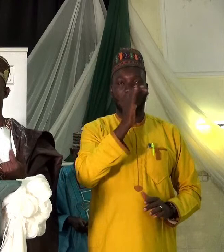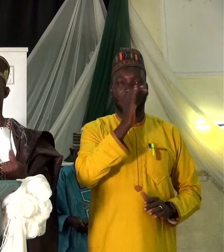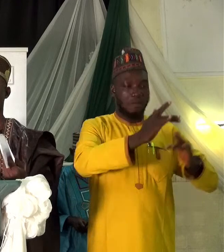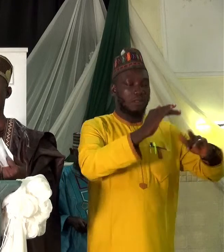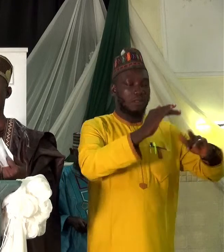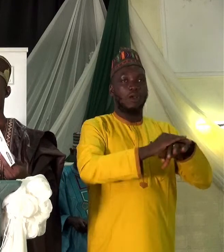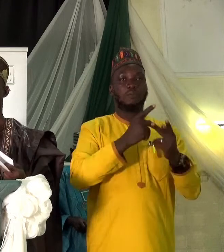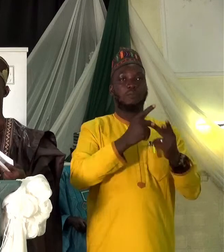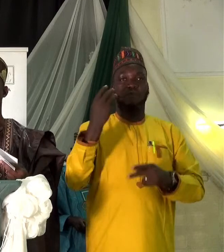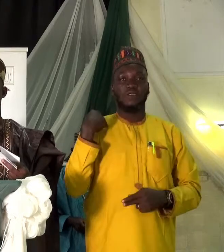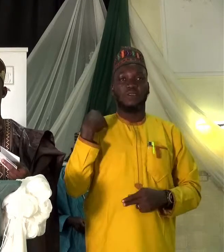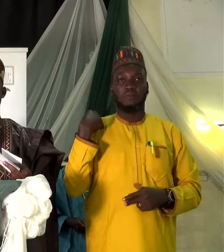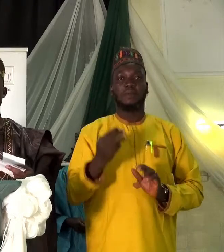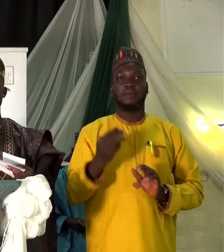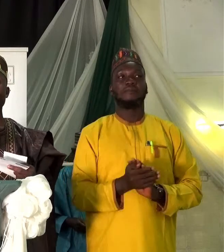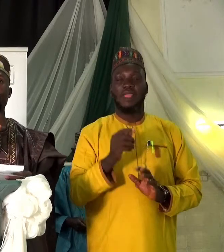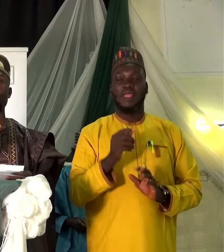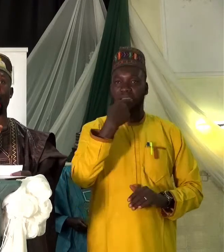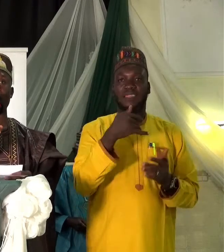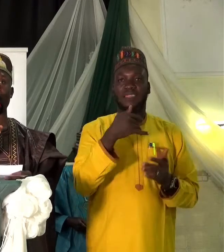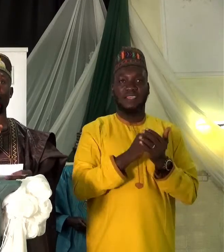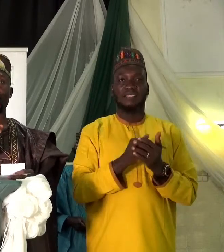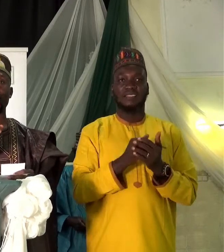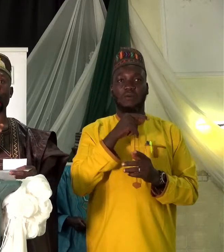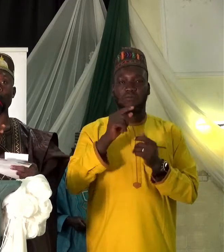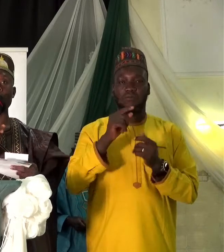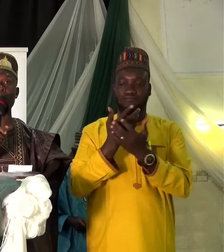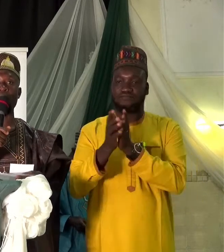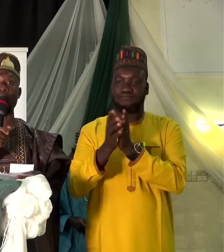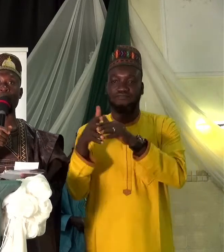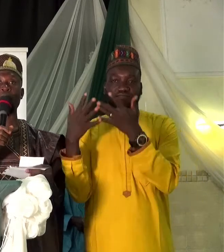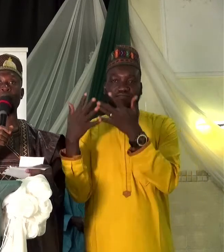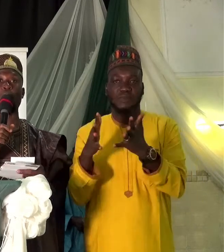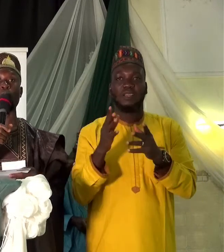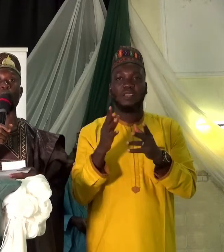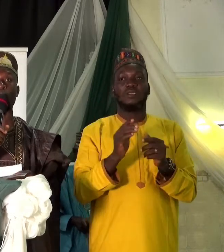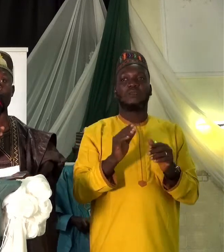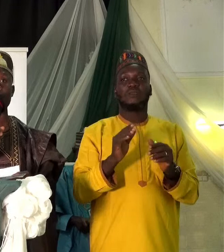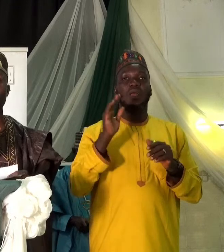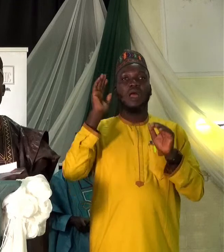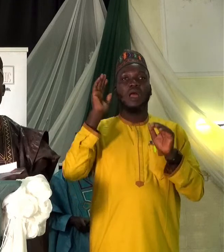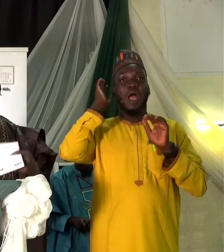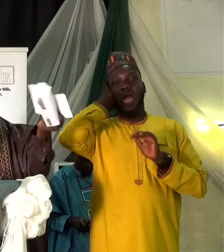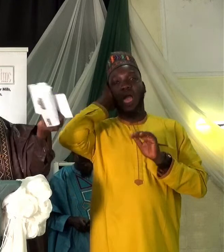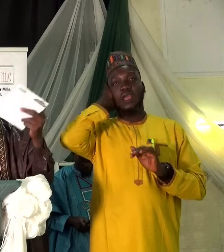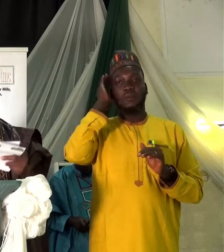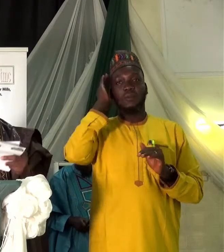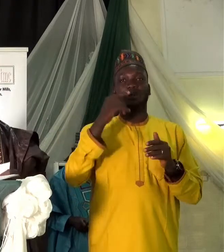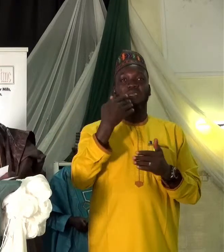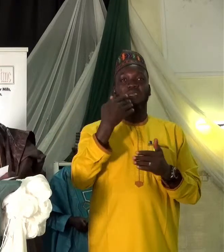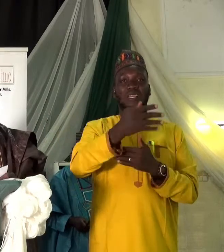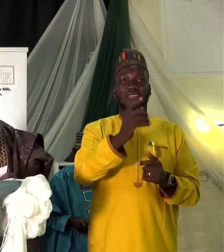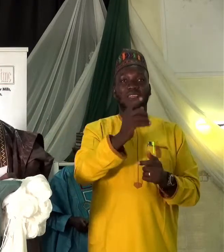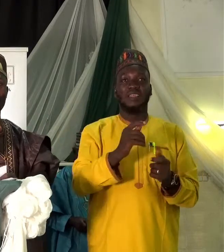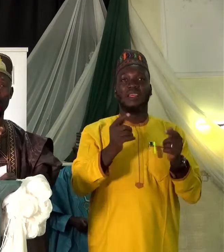wasallam emi ti mo so bi ma sa lu ala tan to tun se ikomo kilogun to ye ko se takbiratul ihram ni o tere no abe ge